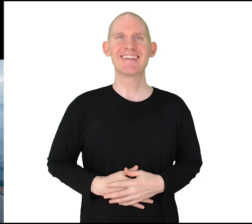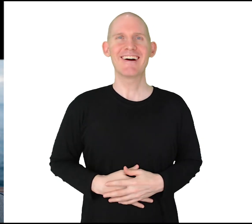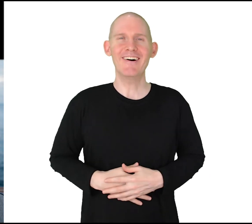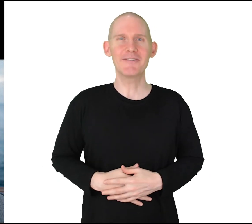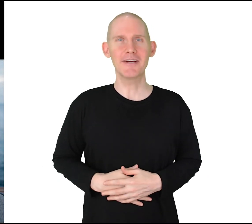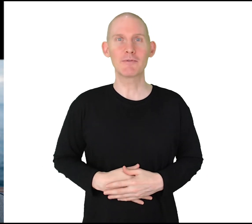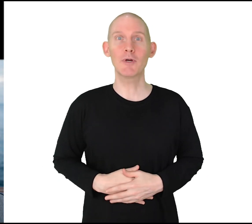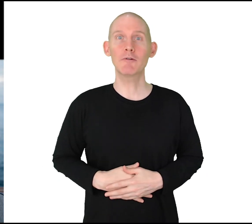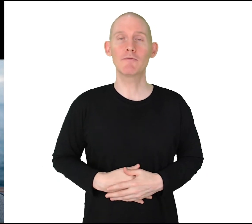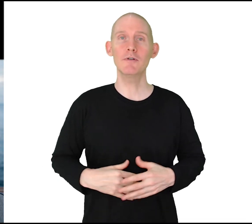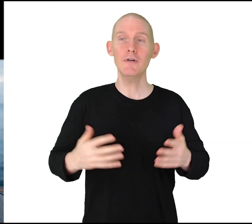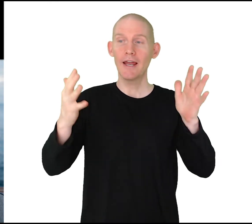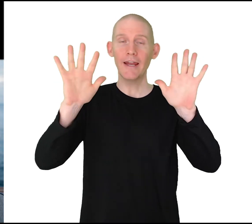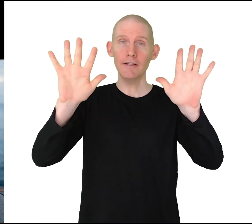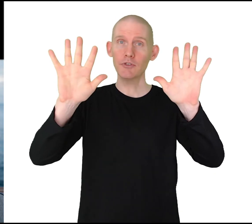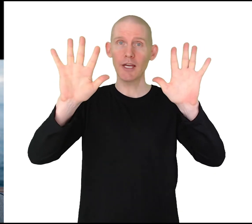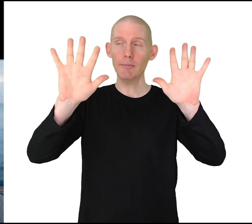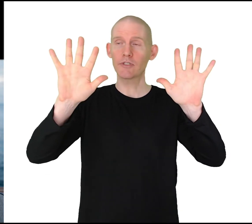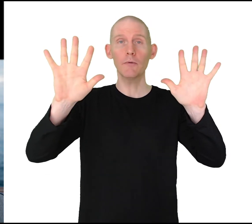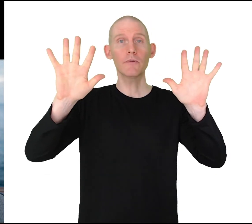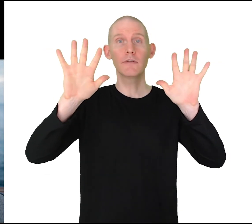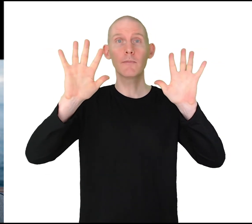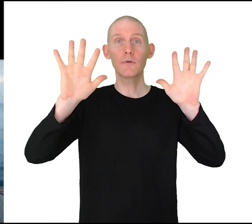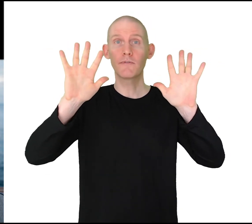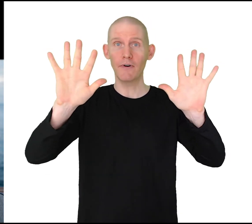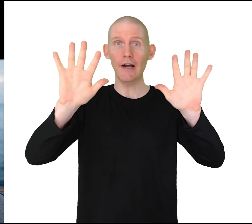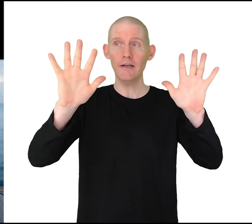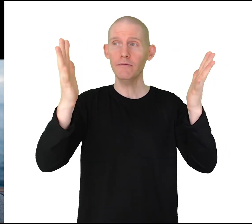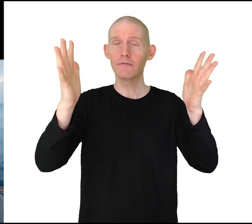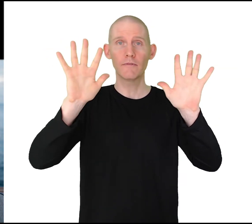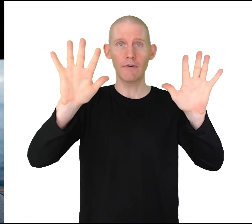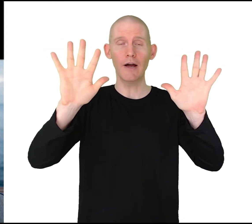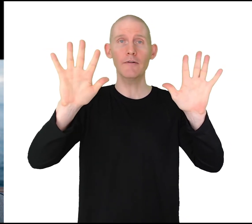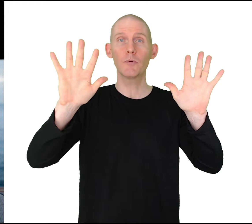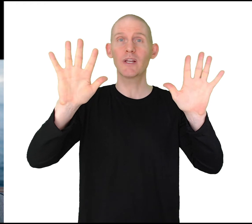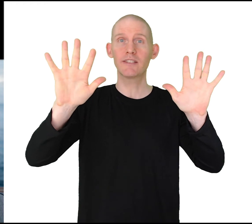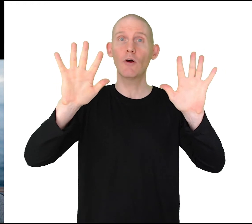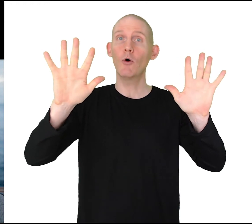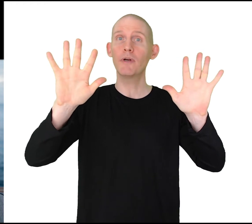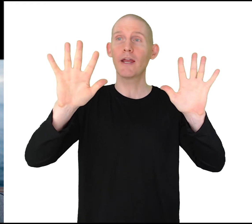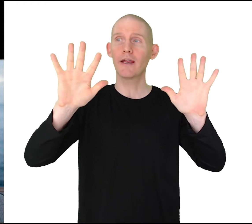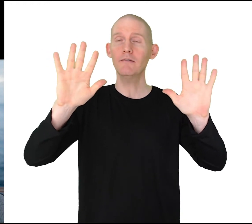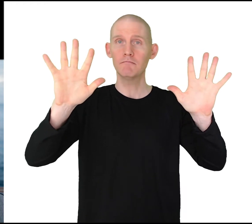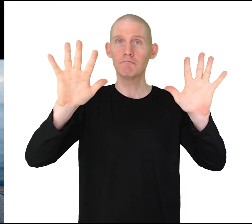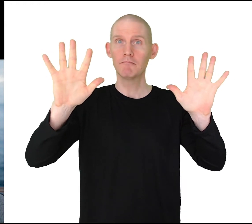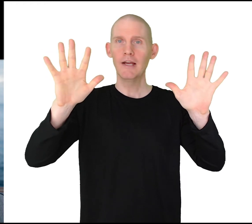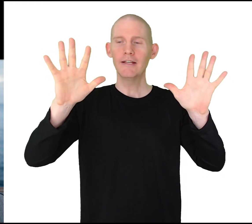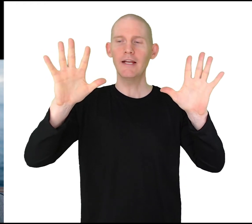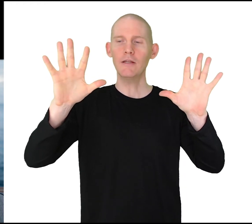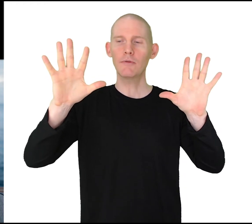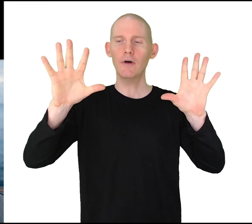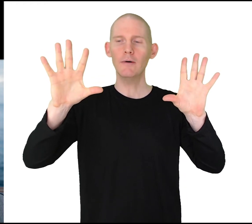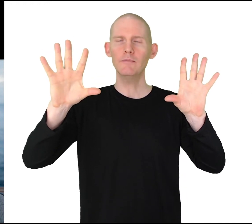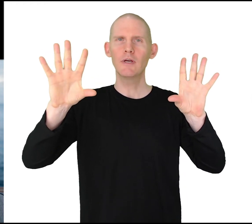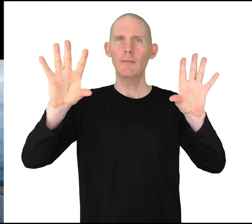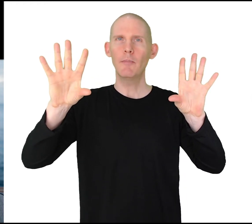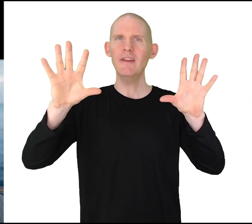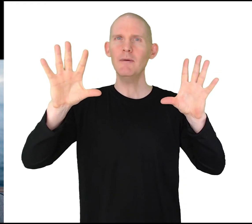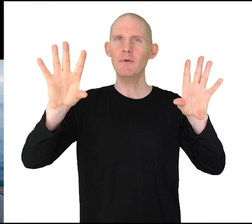All right, quick review. Hand shapes, start with the numbers 5, or we could say open hand. Take the thumbs, bend them in